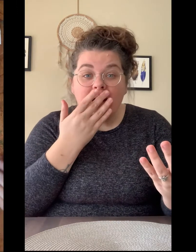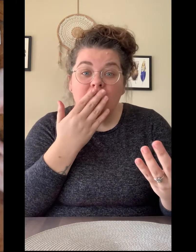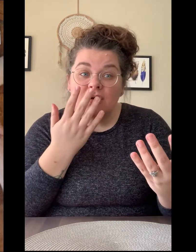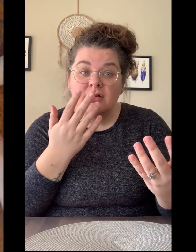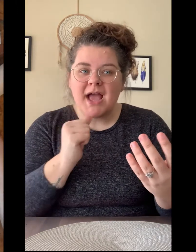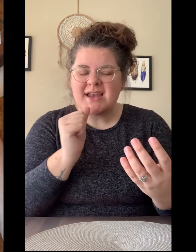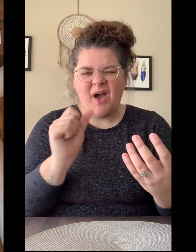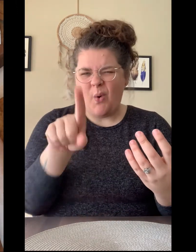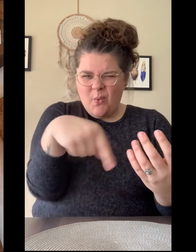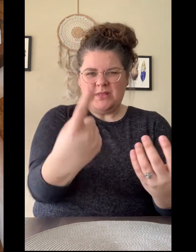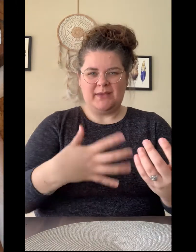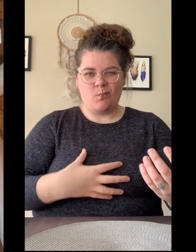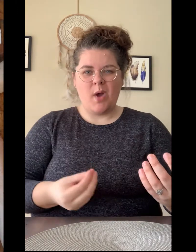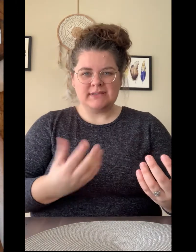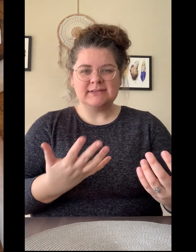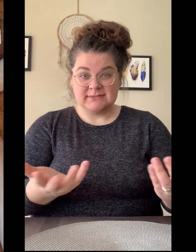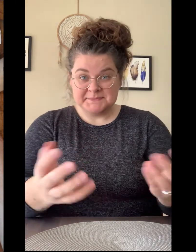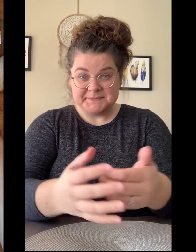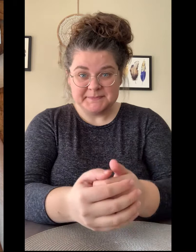color instead of just that white paper.